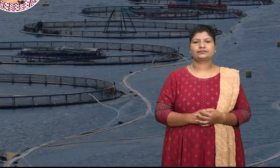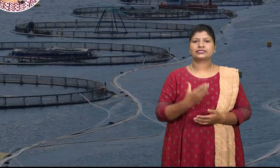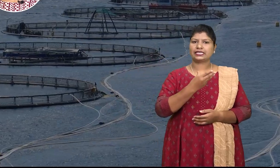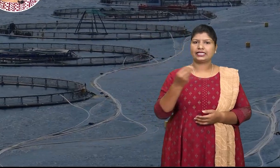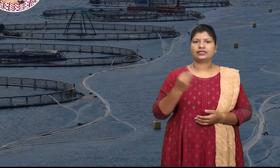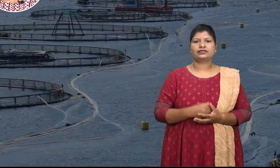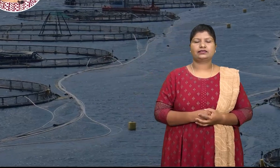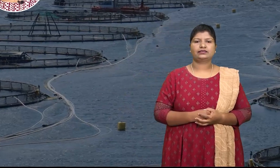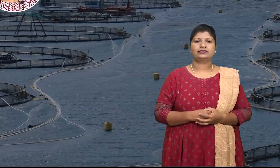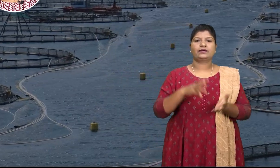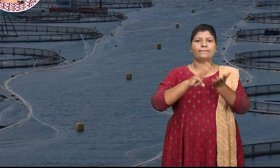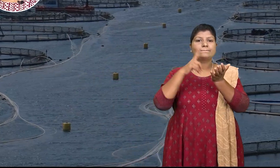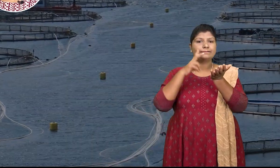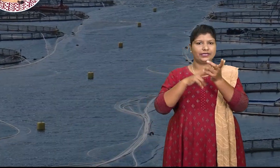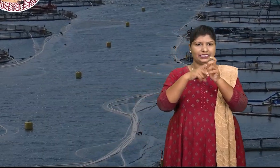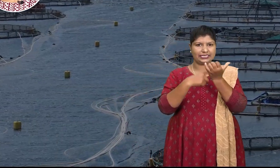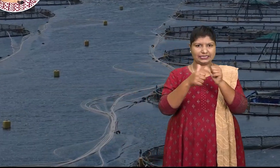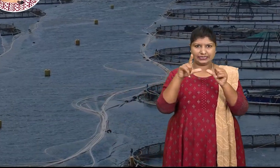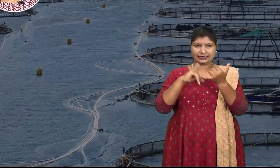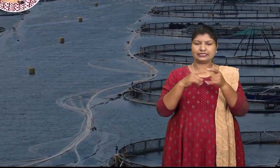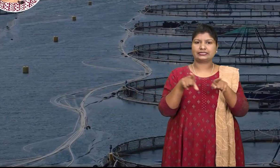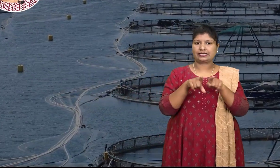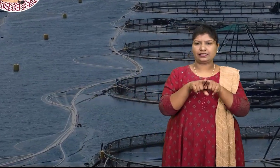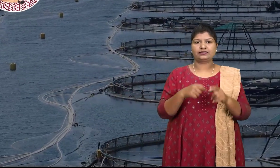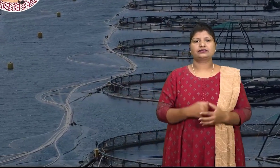and minerals like